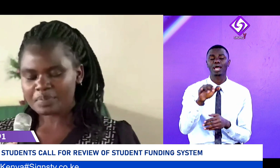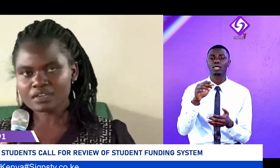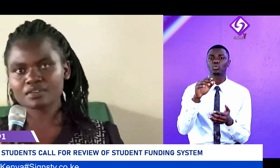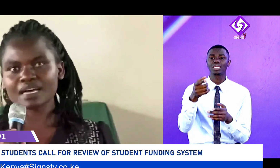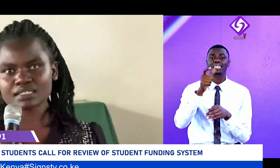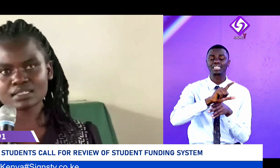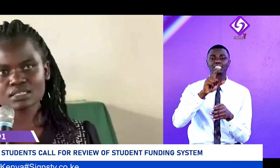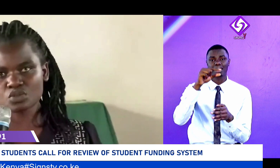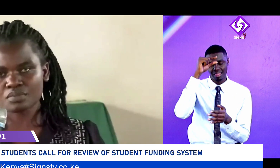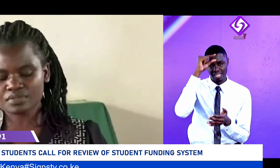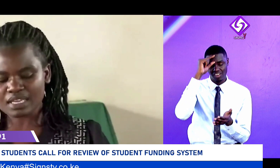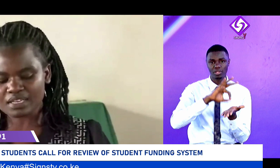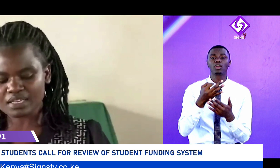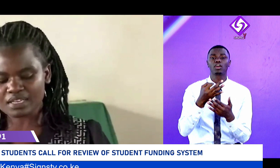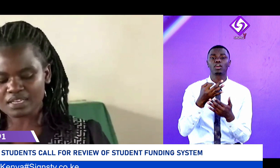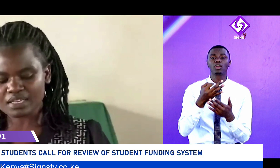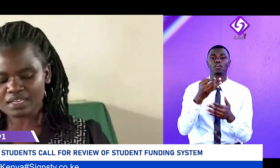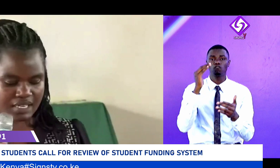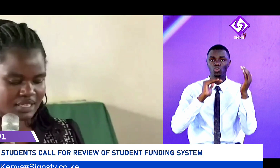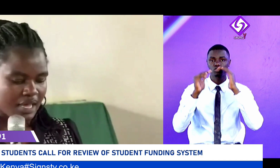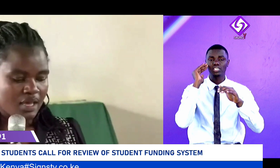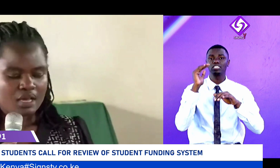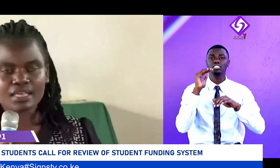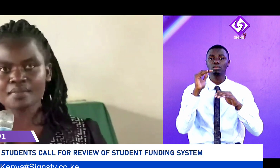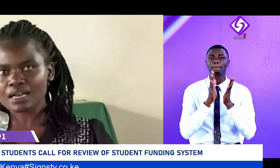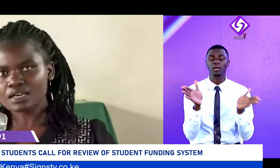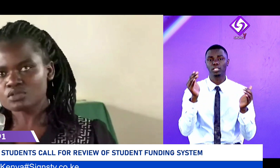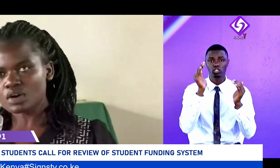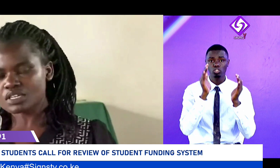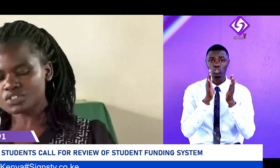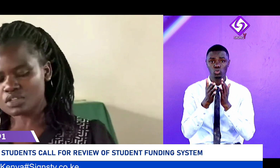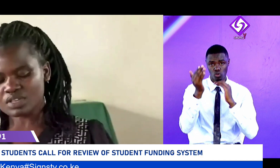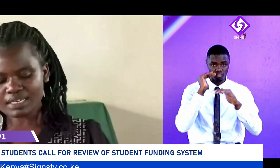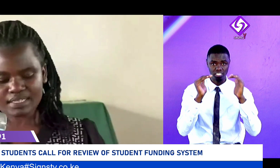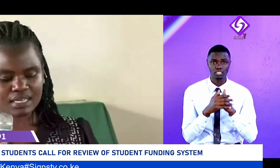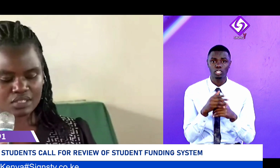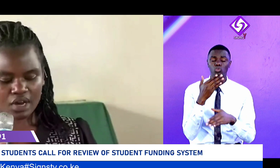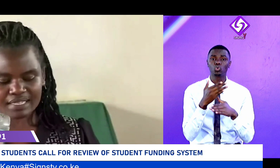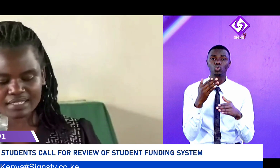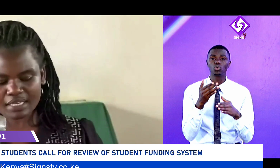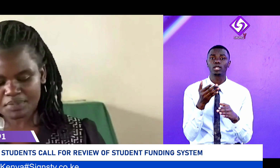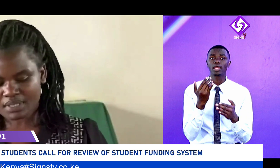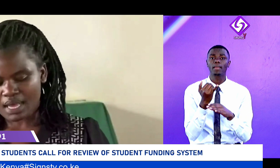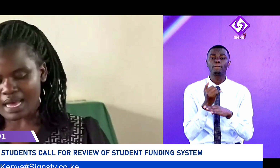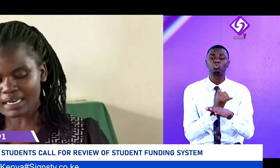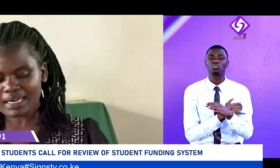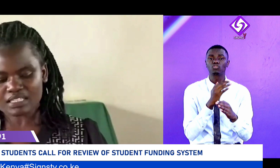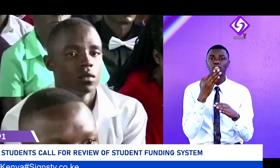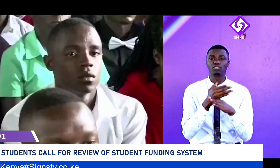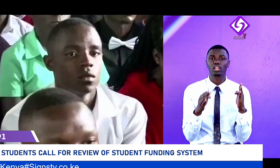public universities to improve the infrastructure. They are going to also to increase the scholarships and grants for